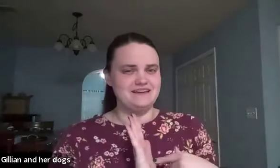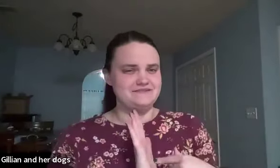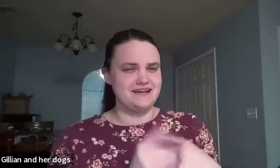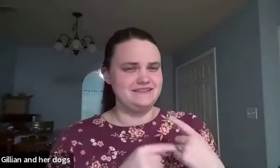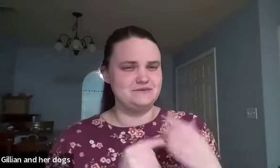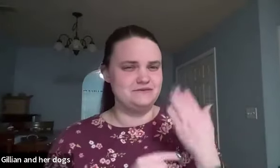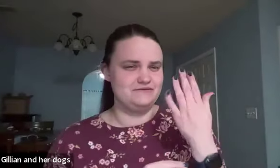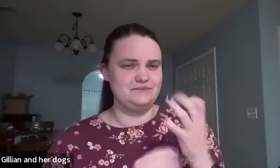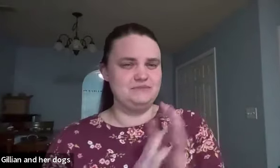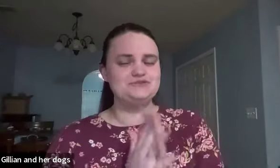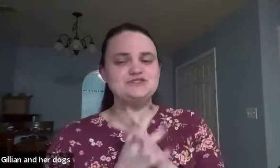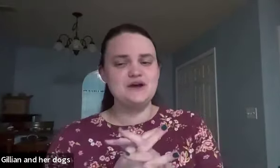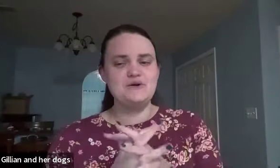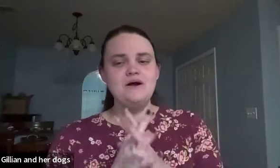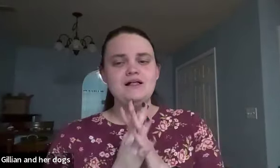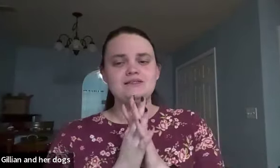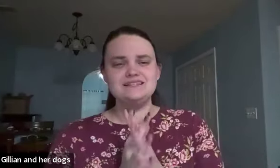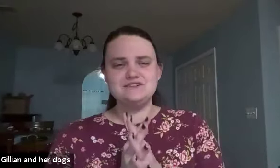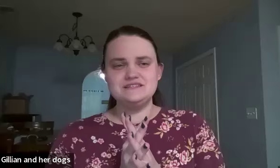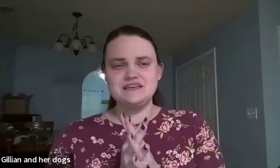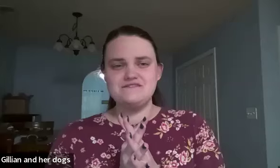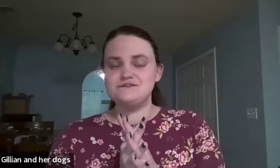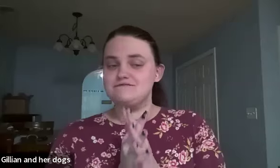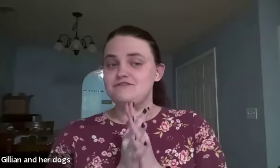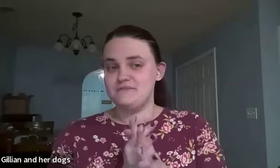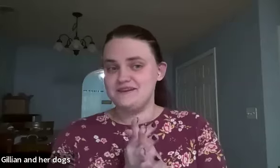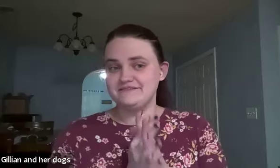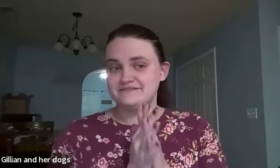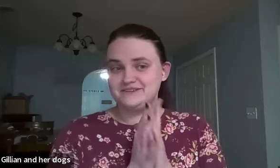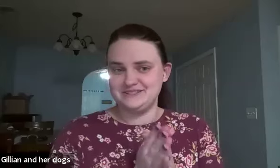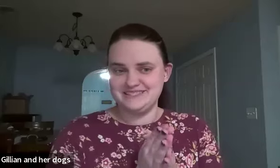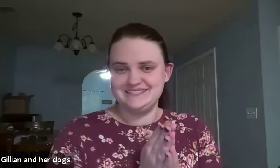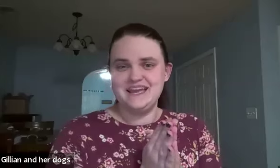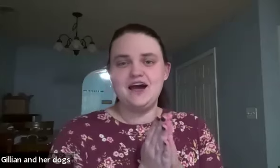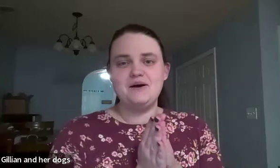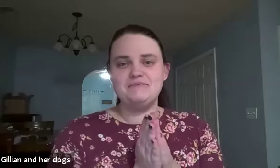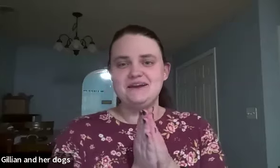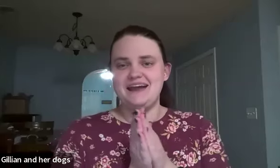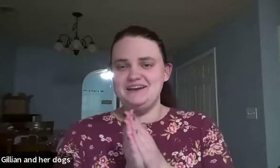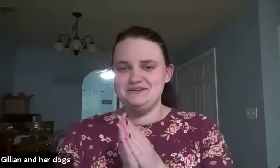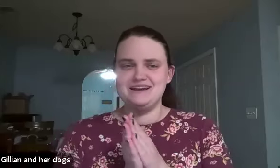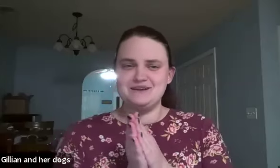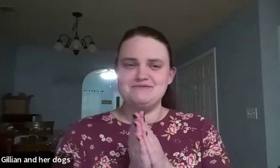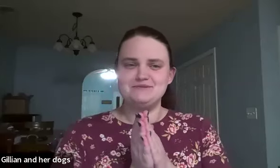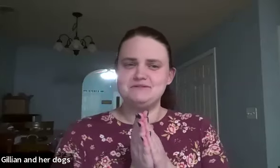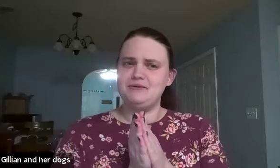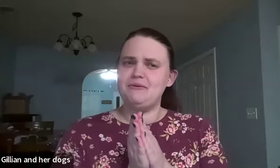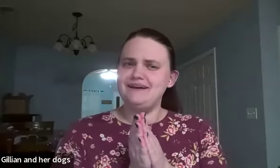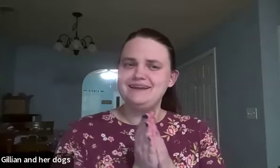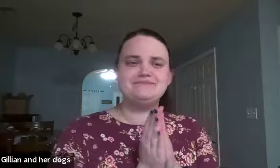like, I've signed these before in front of people. So let's do the sign for vomit first. I know you guys are, everyone's probably like, what?